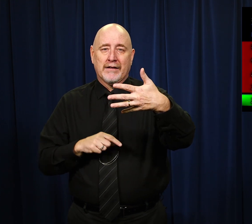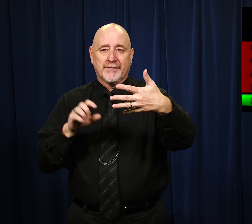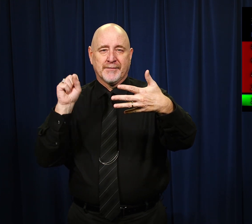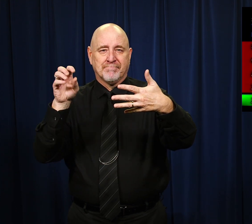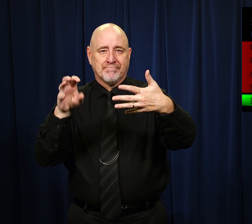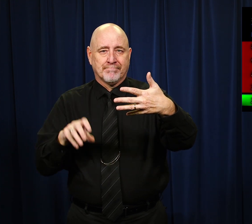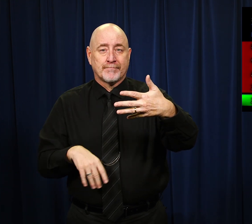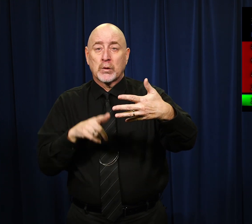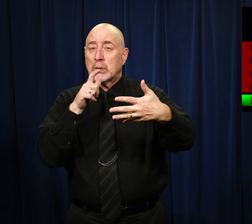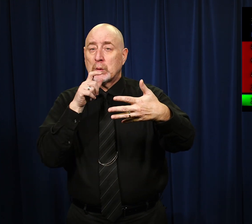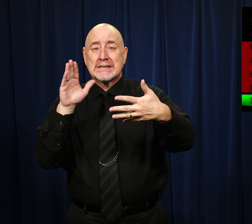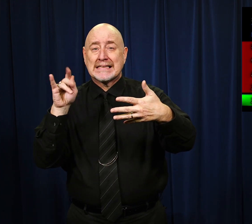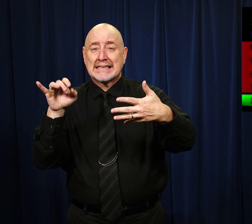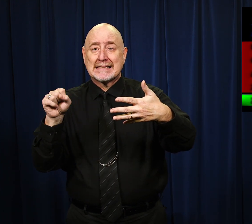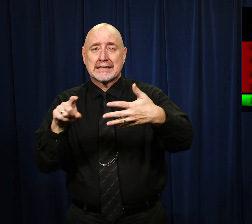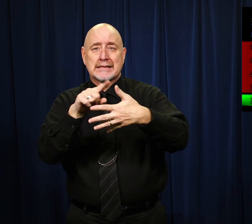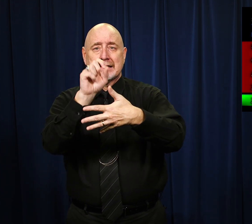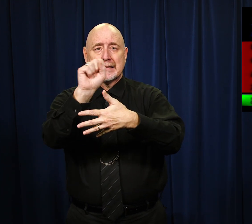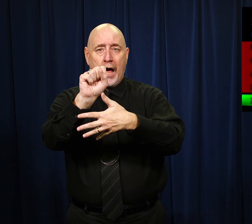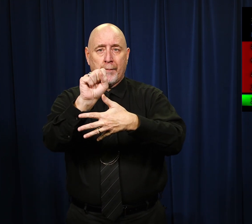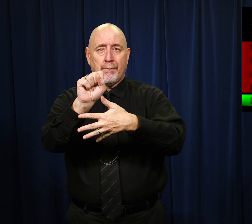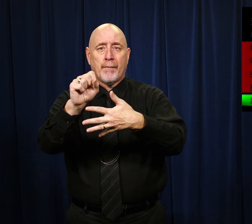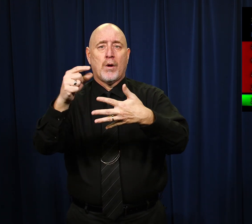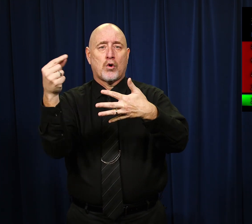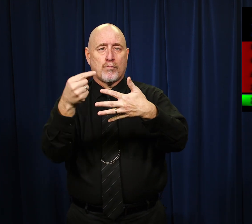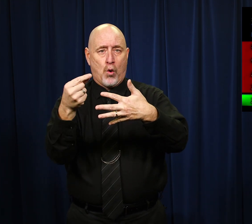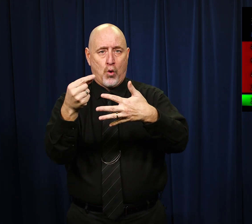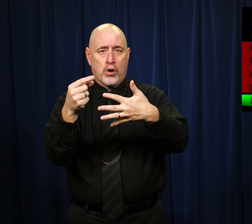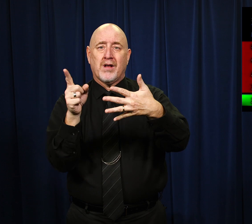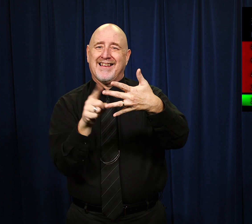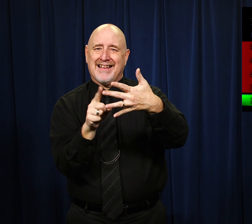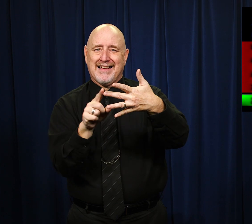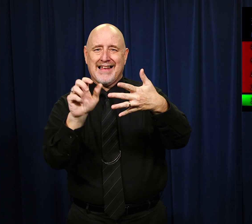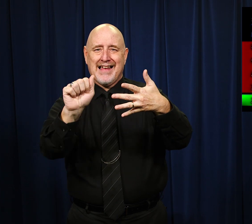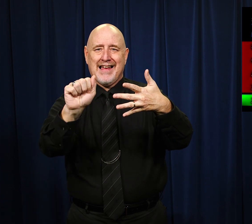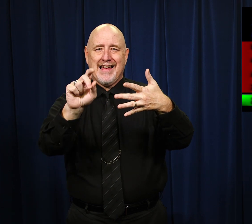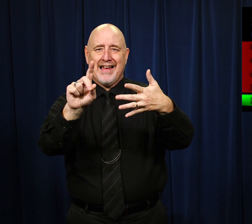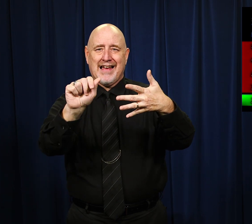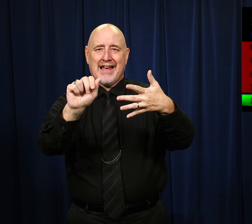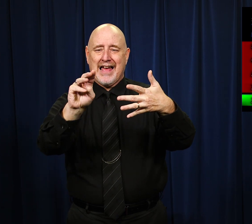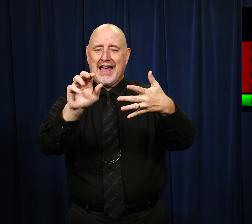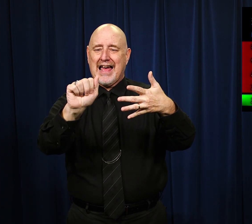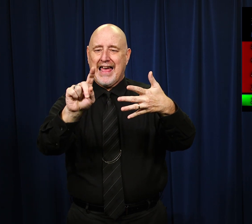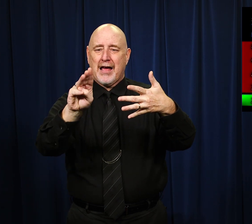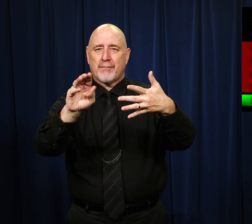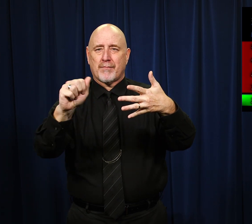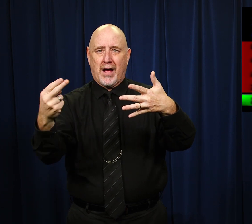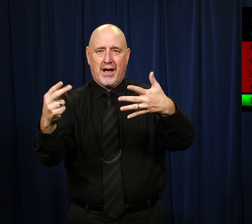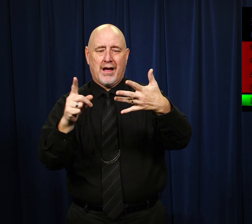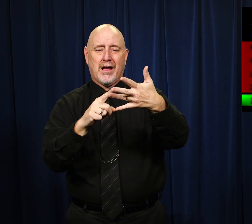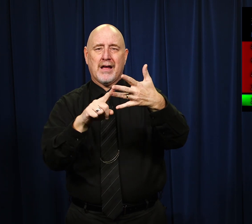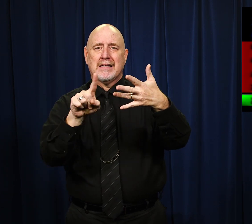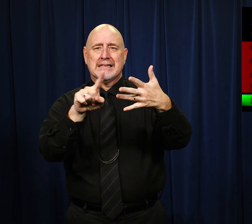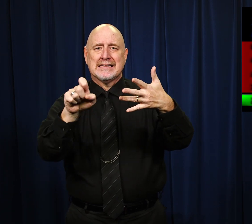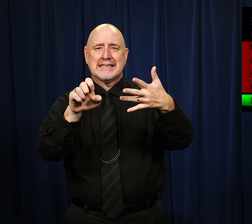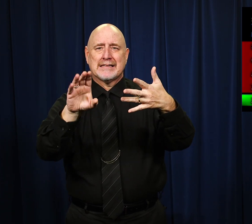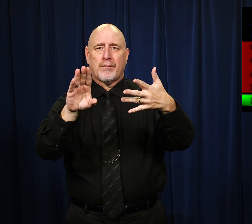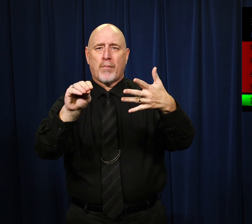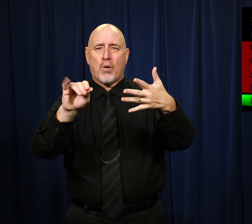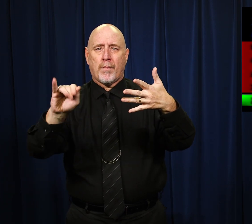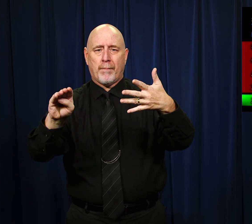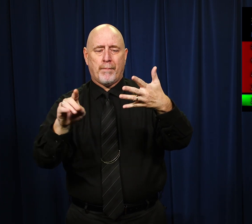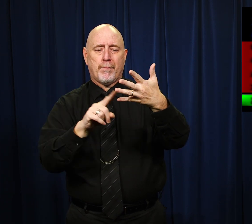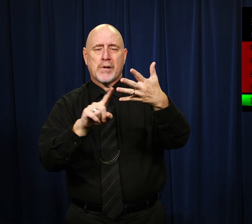said. Who are these cities? Sodom, Gomorrah, Admah, Zeboam,